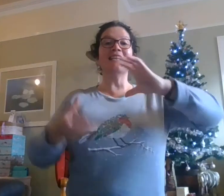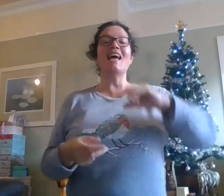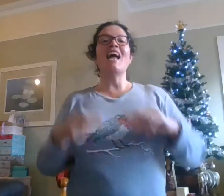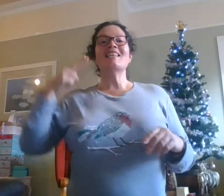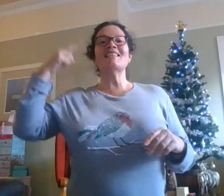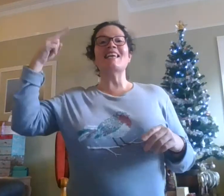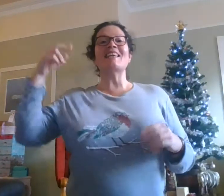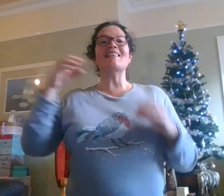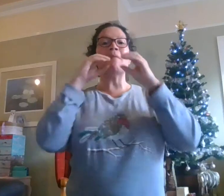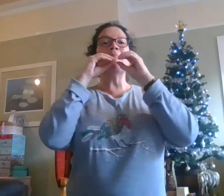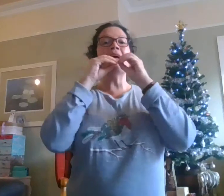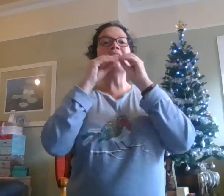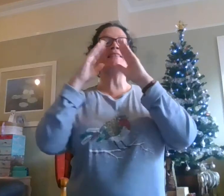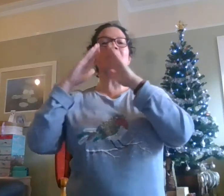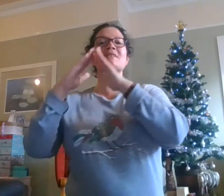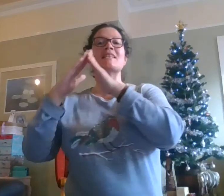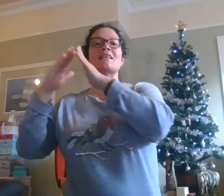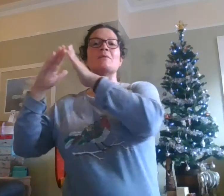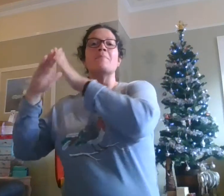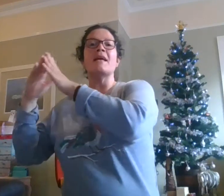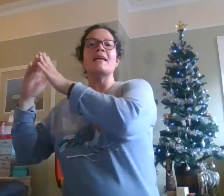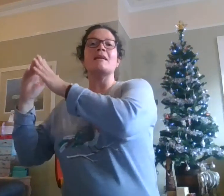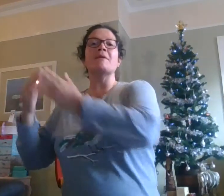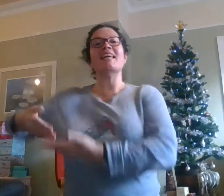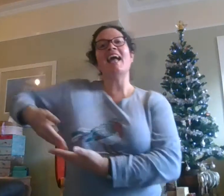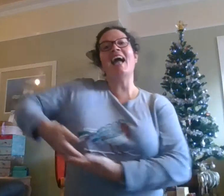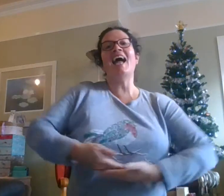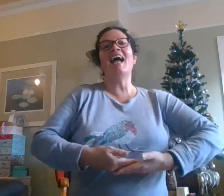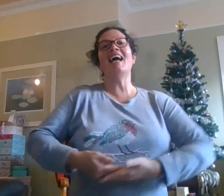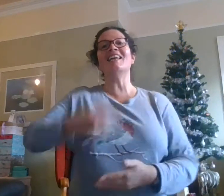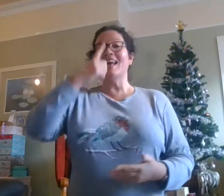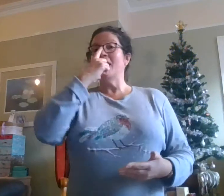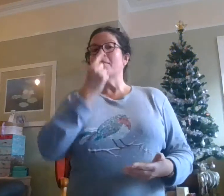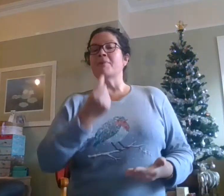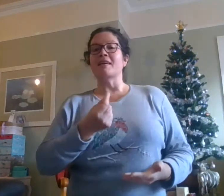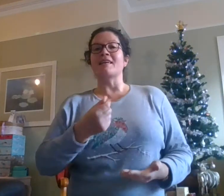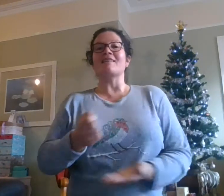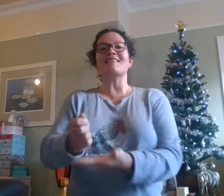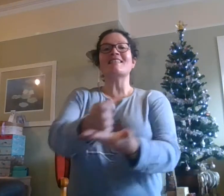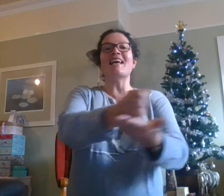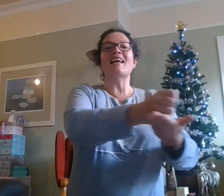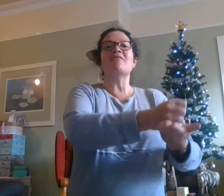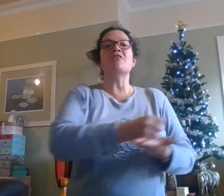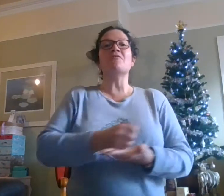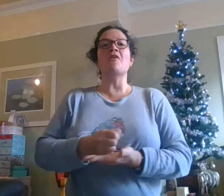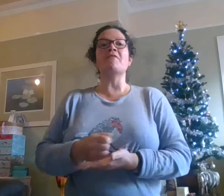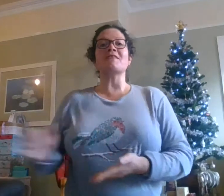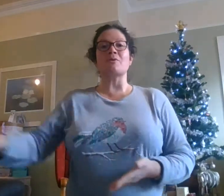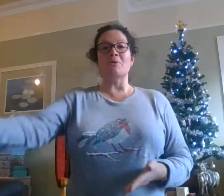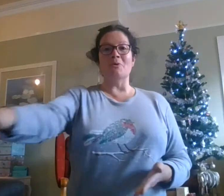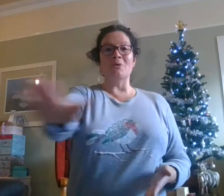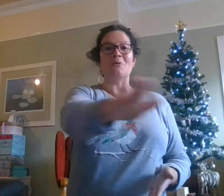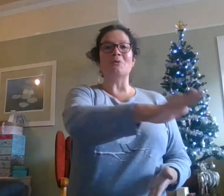sing that Bethlehem's little baby can be the savior of us all